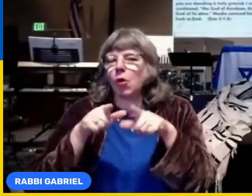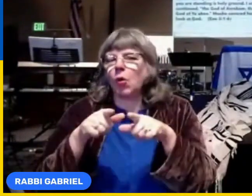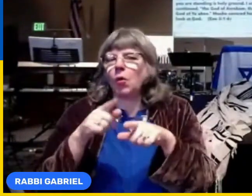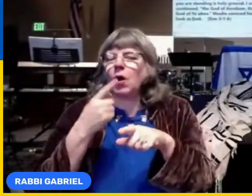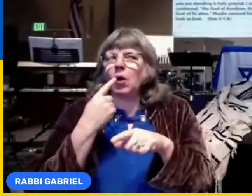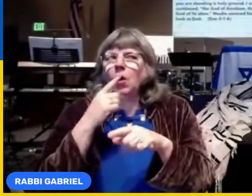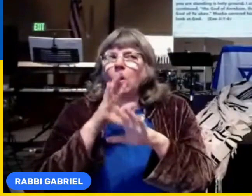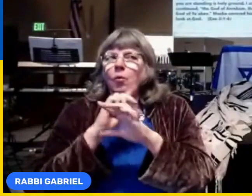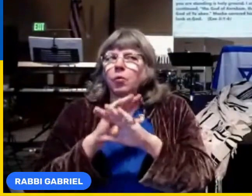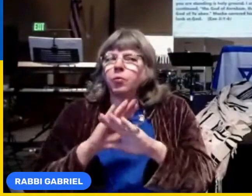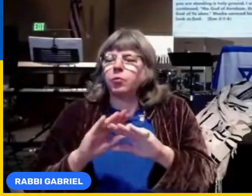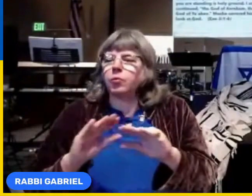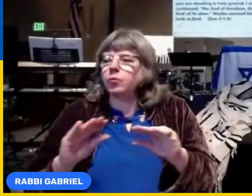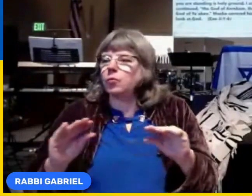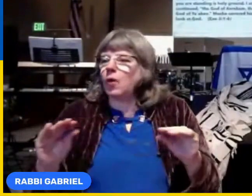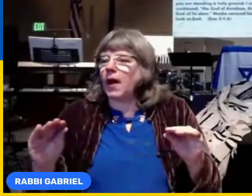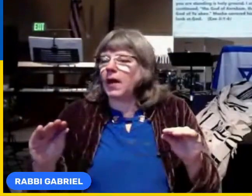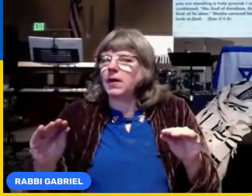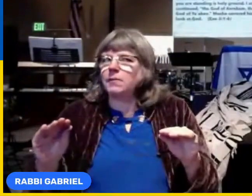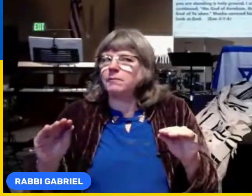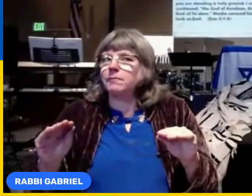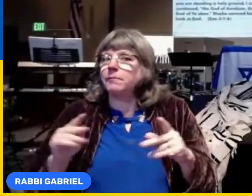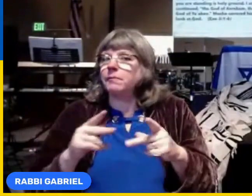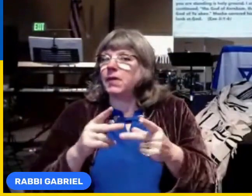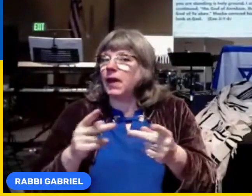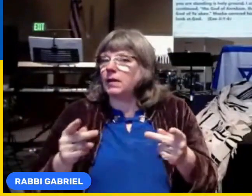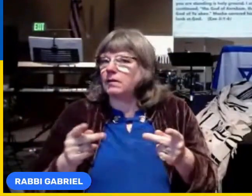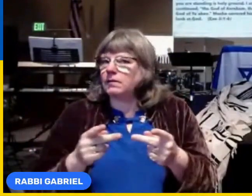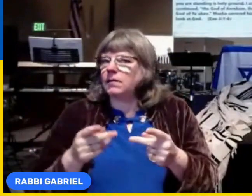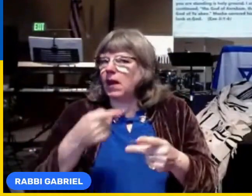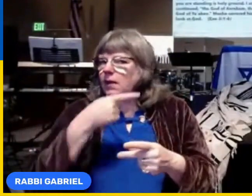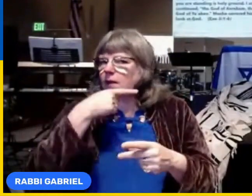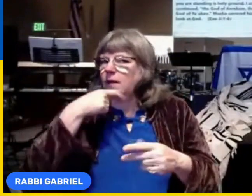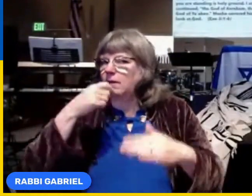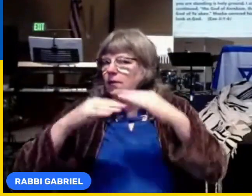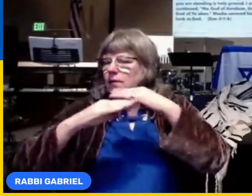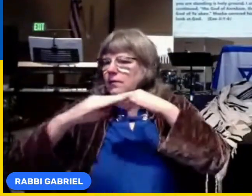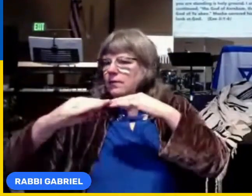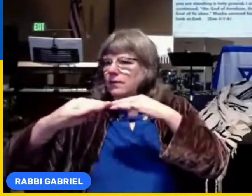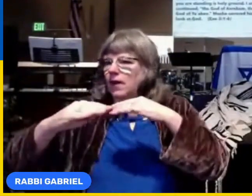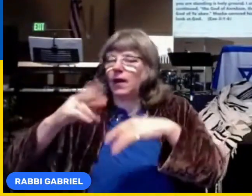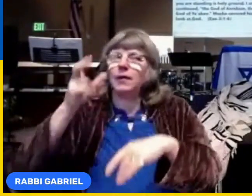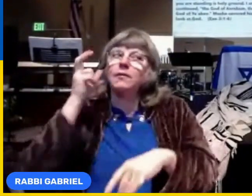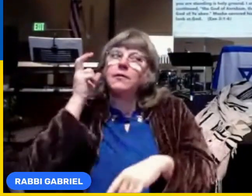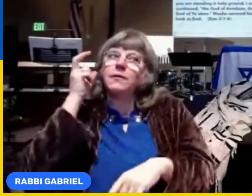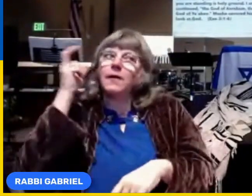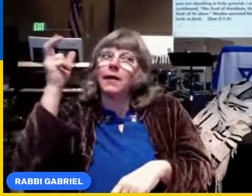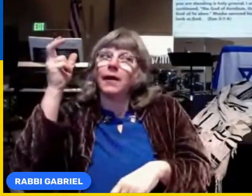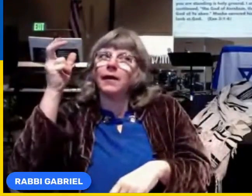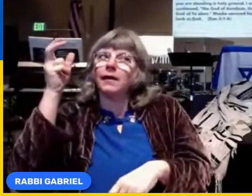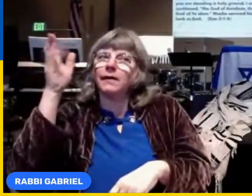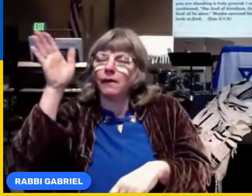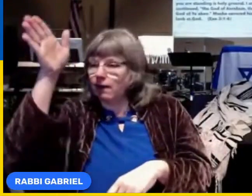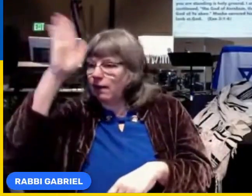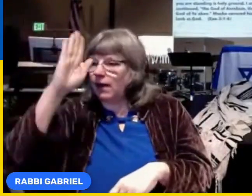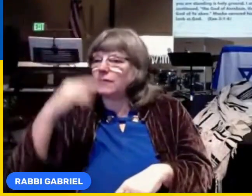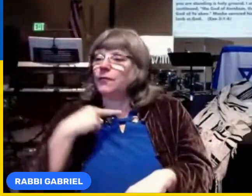place in the Arabian desert to hear his